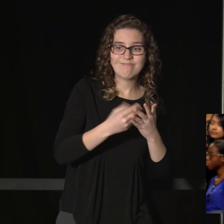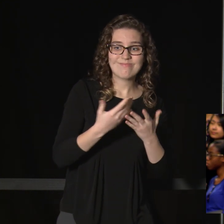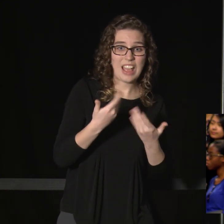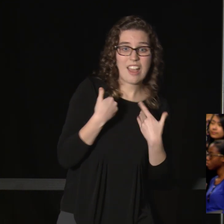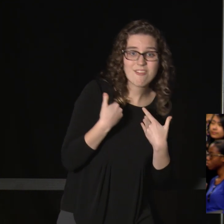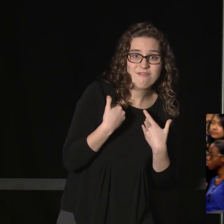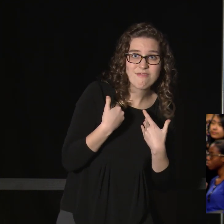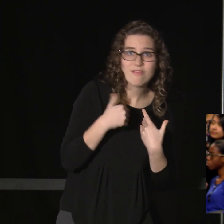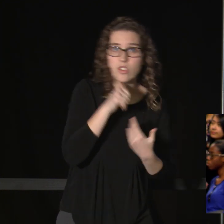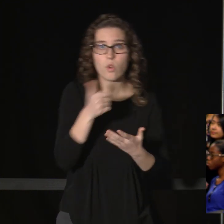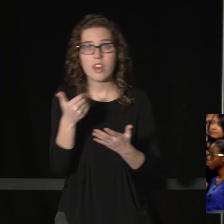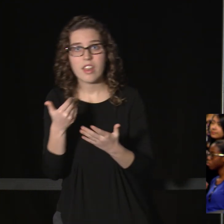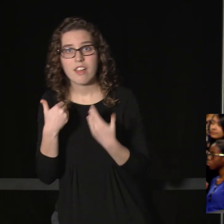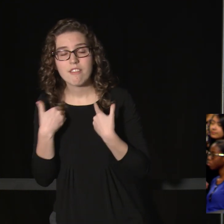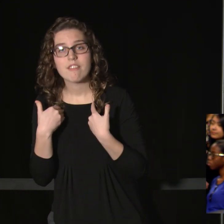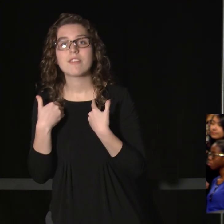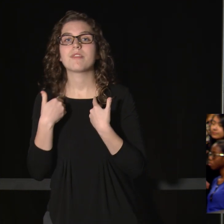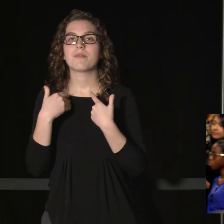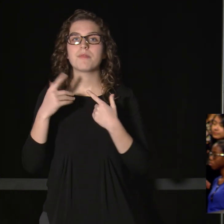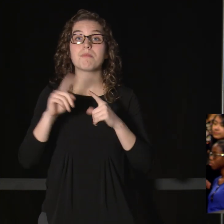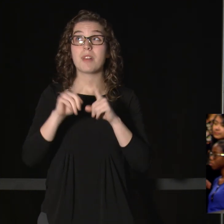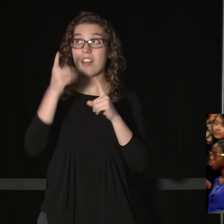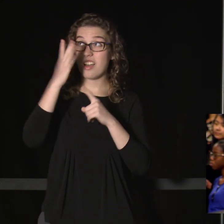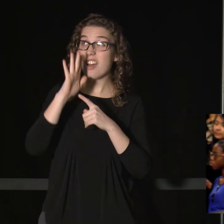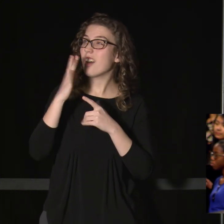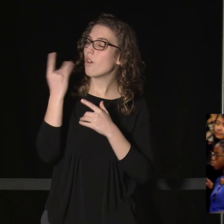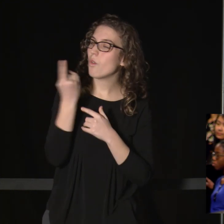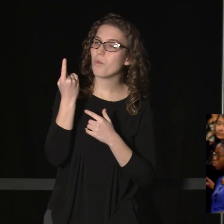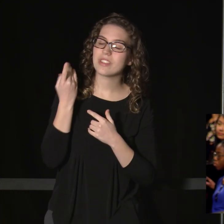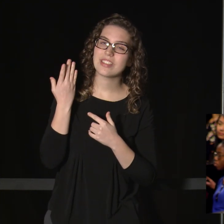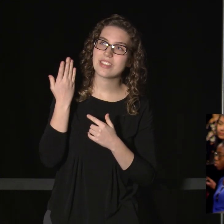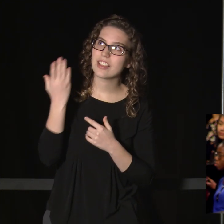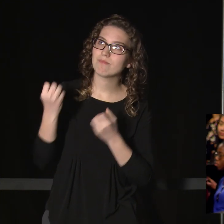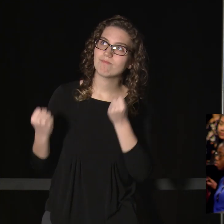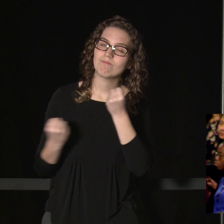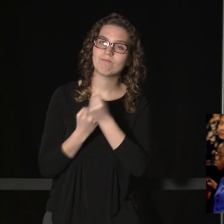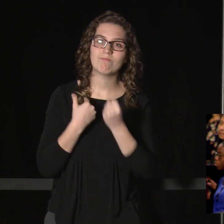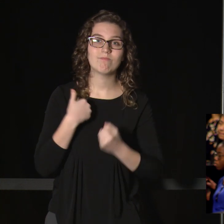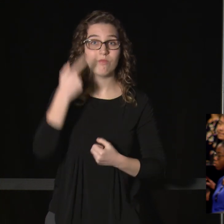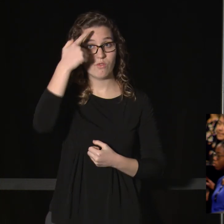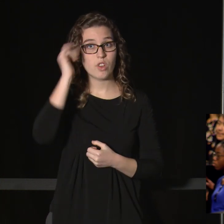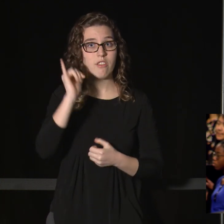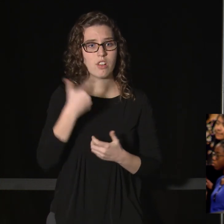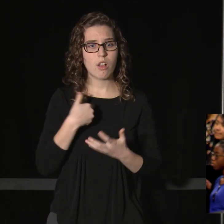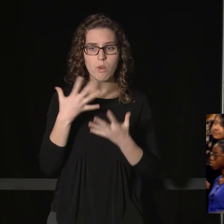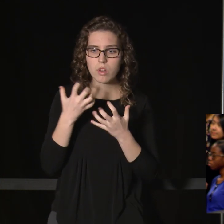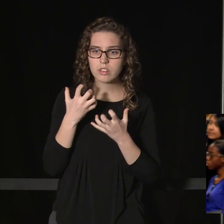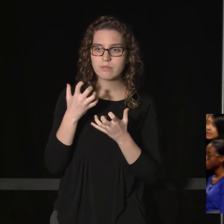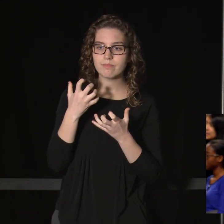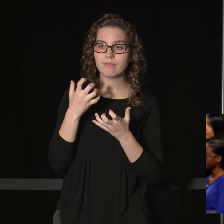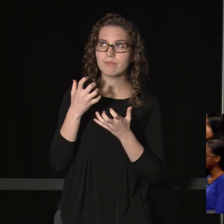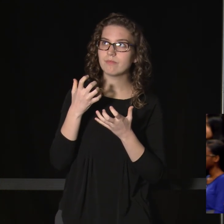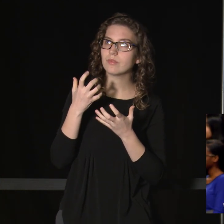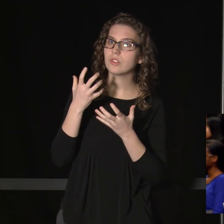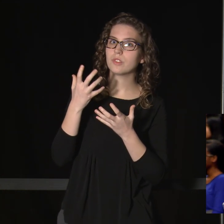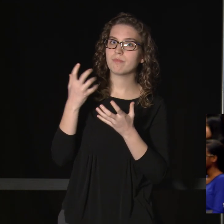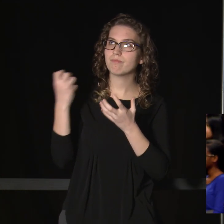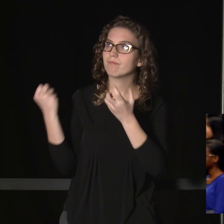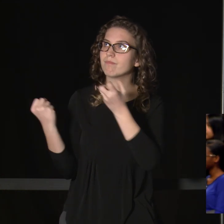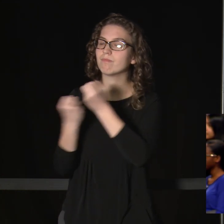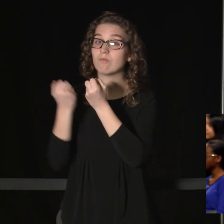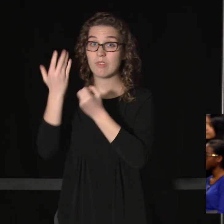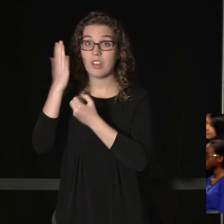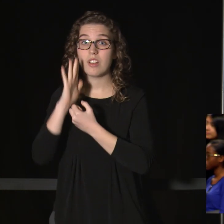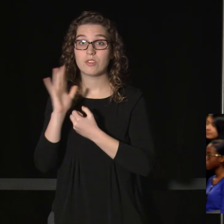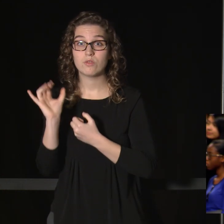go. But God is always there for me forever. And I want to invest in God.